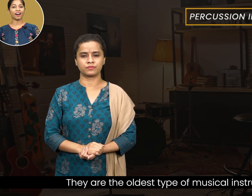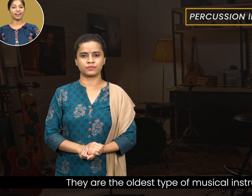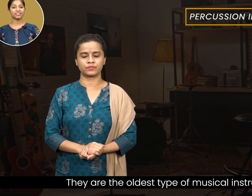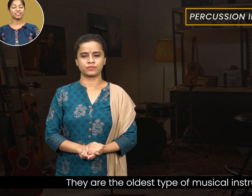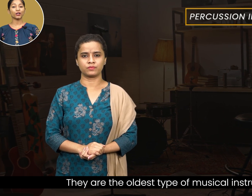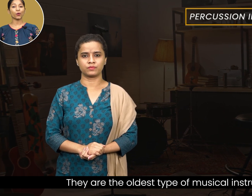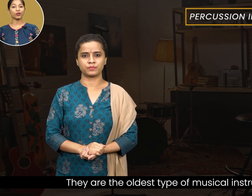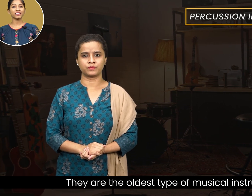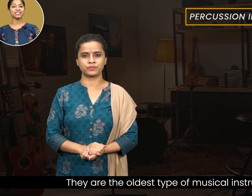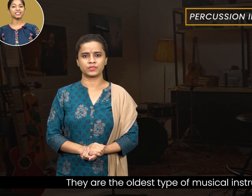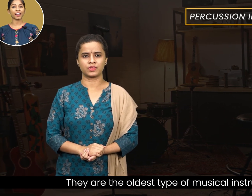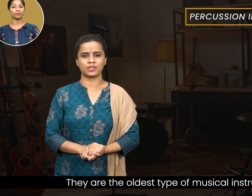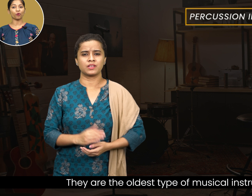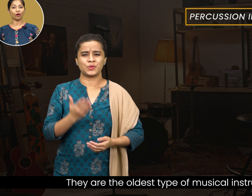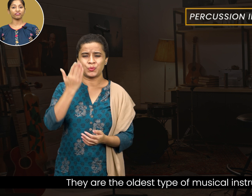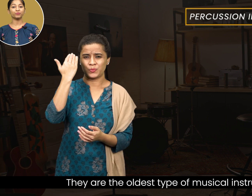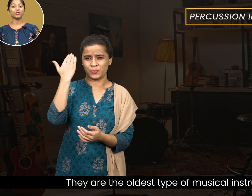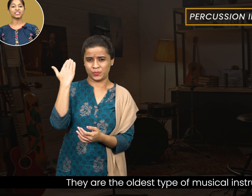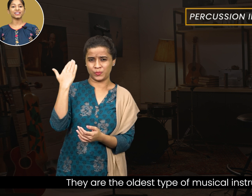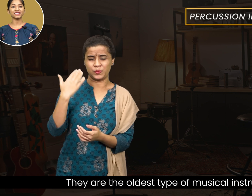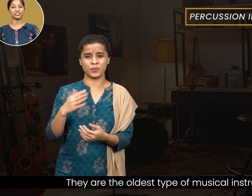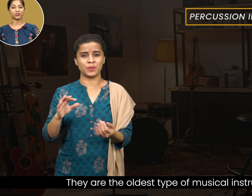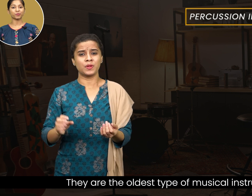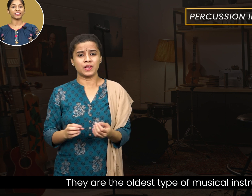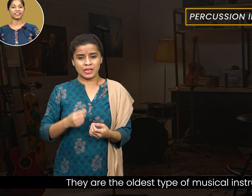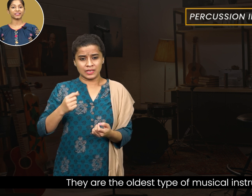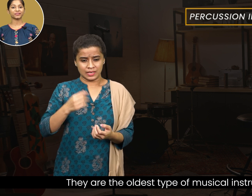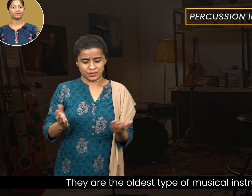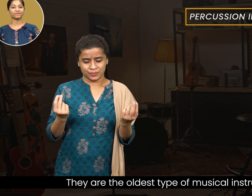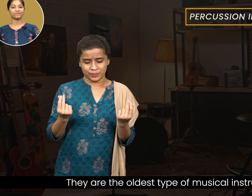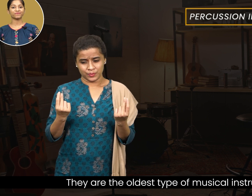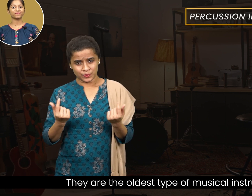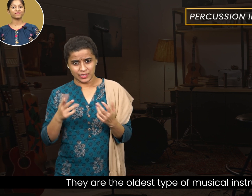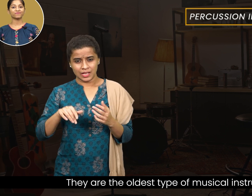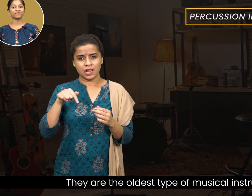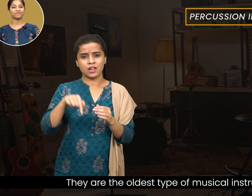They are the oldest type of musical instrument.